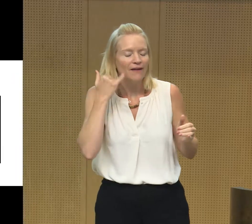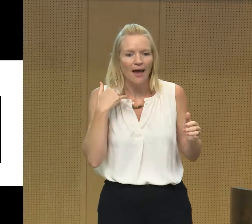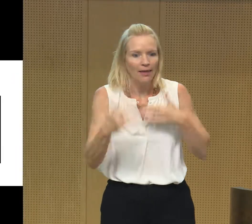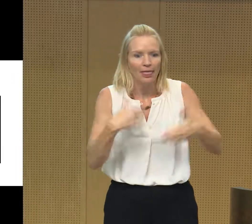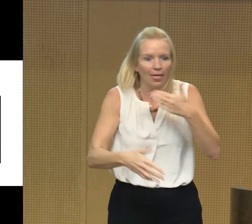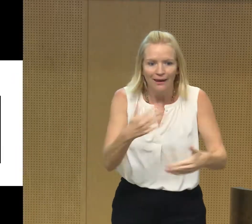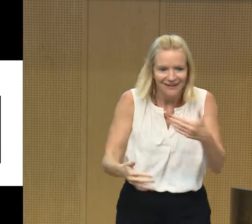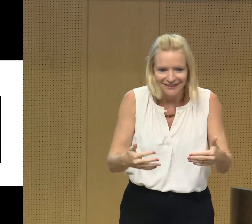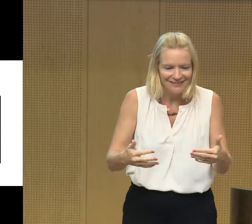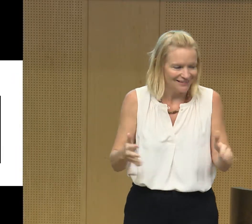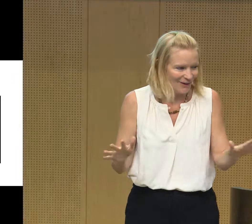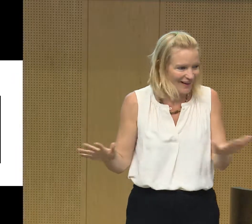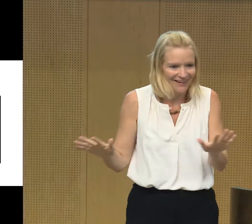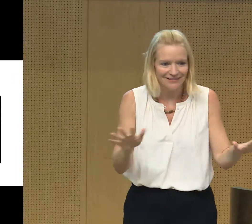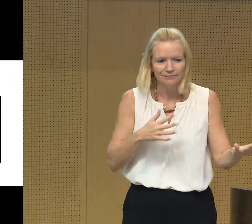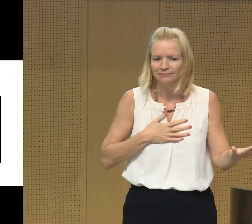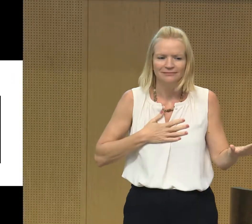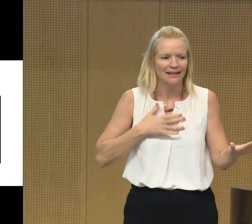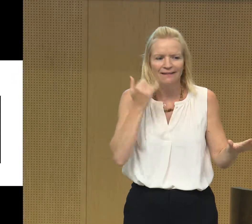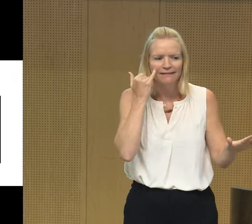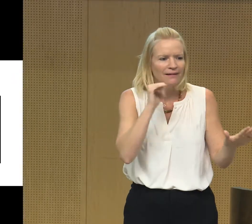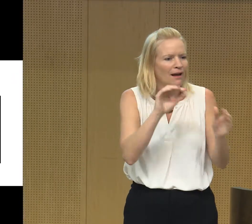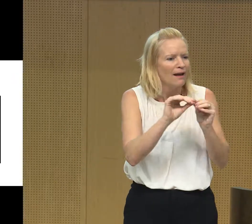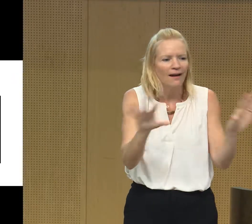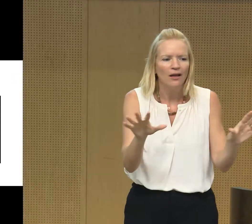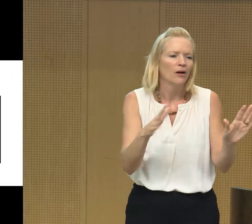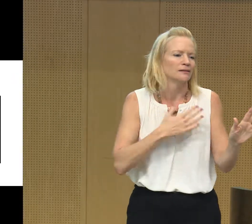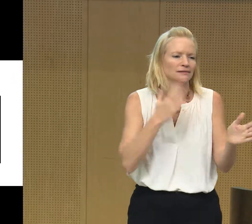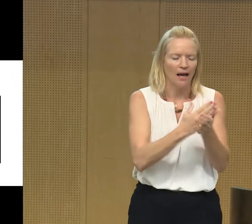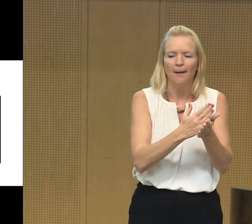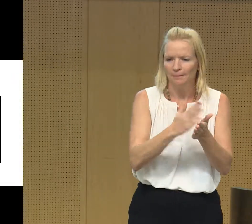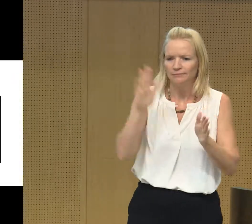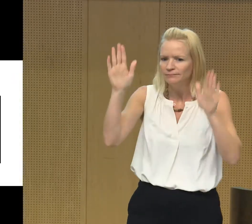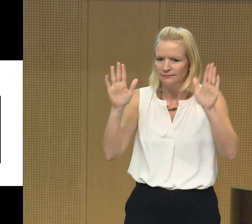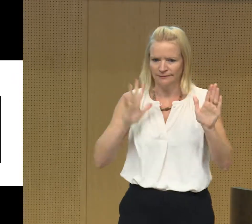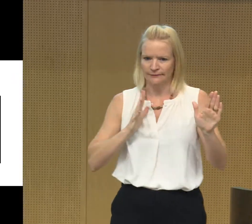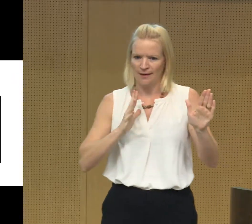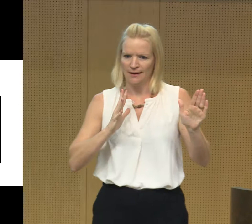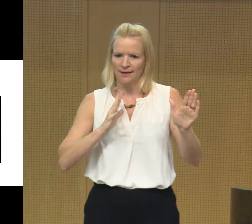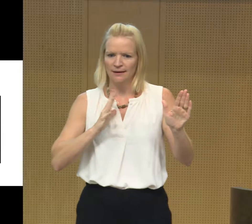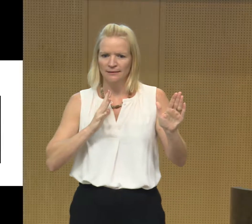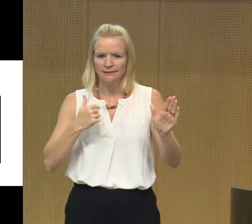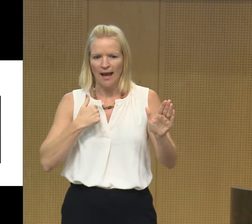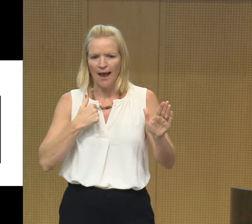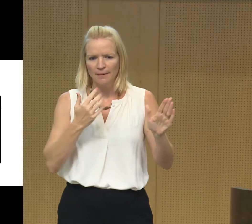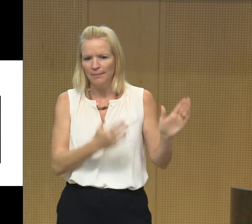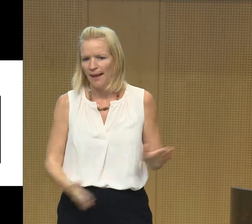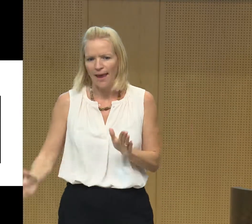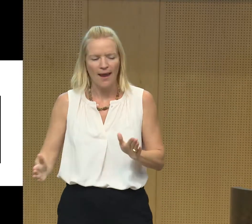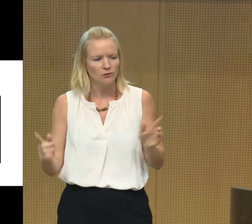Please feel free to interrupt and ask questions as I go. And if something isn't clear, please ask.